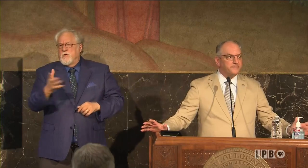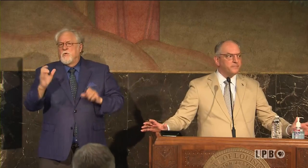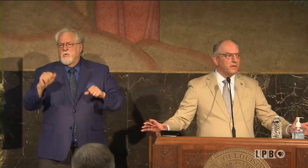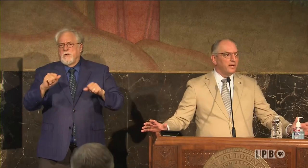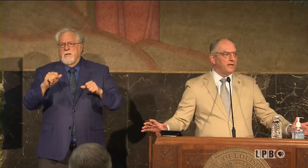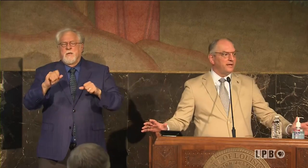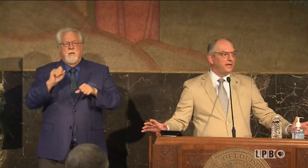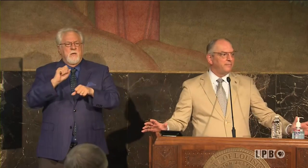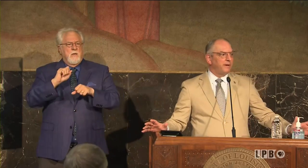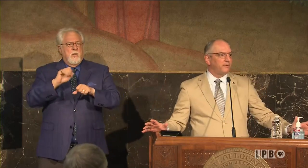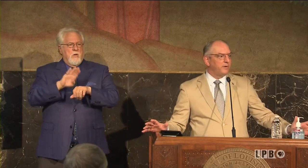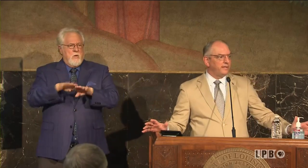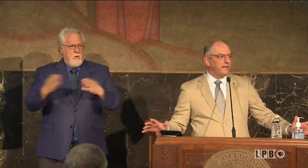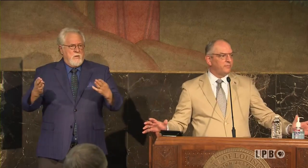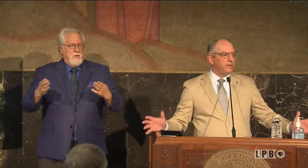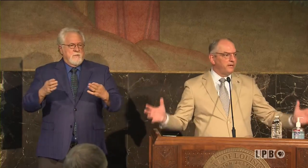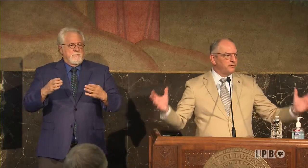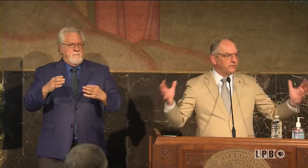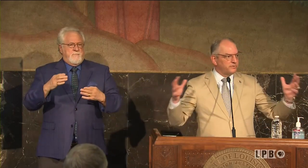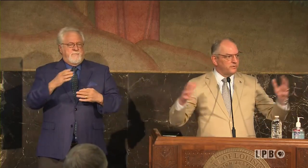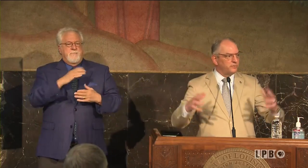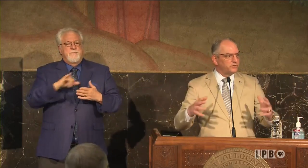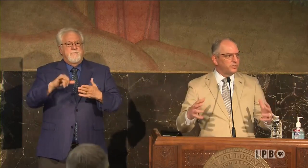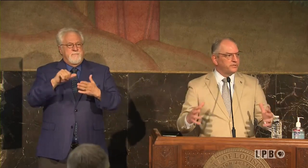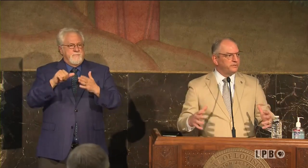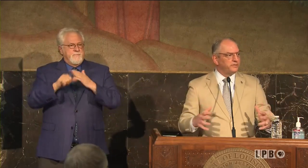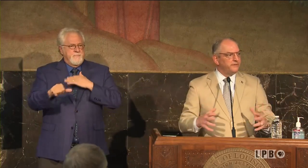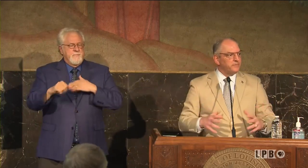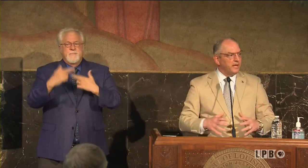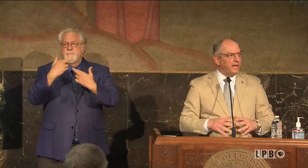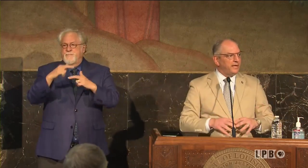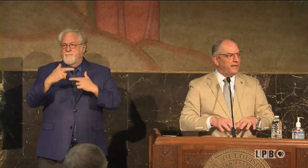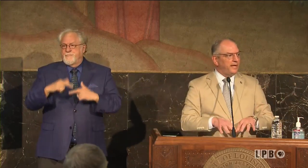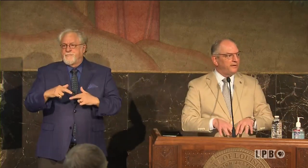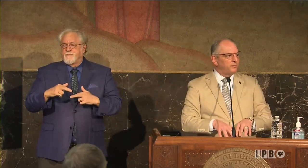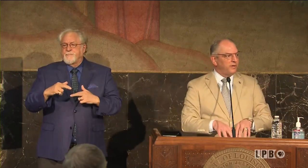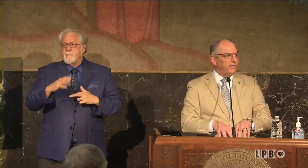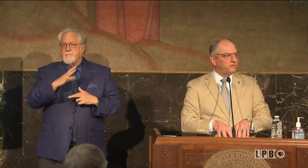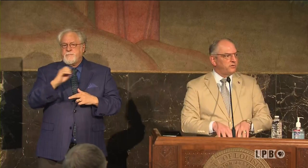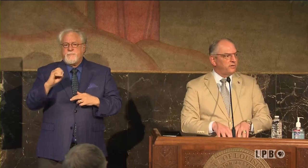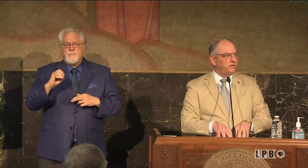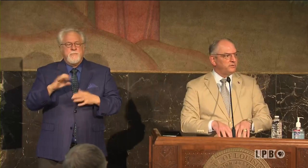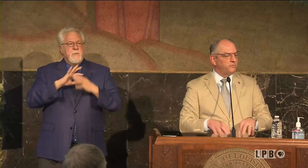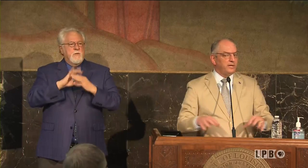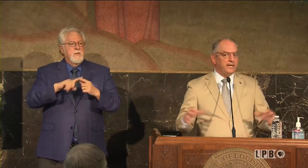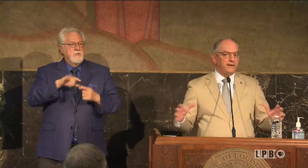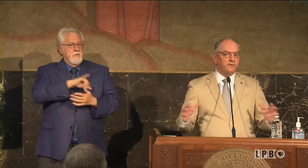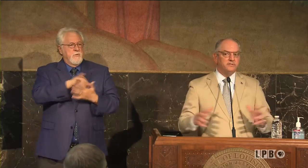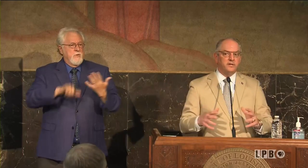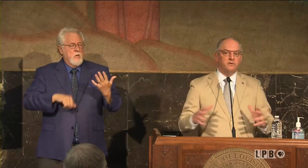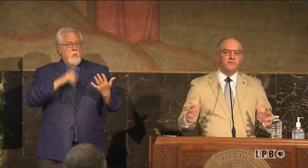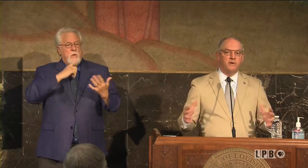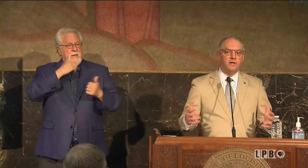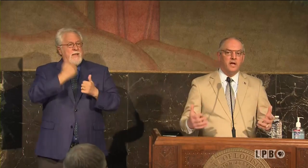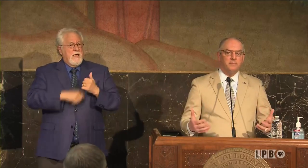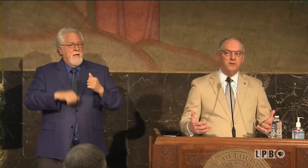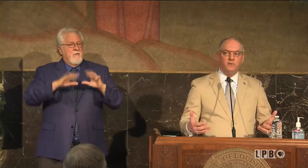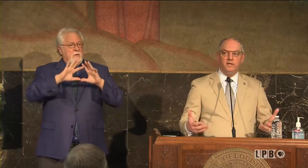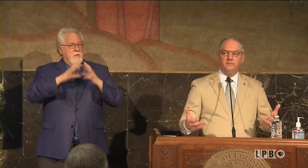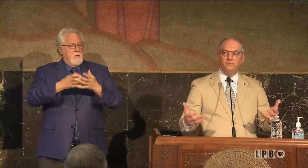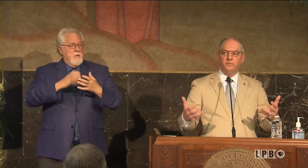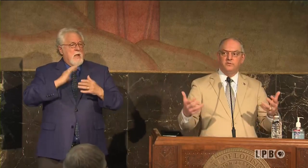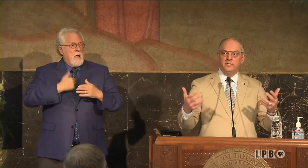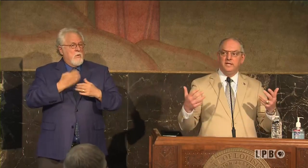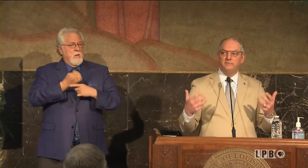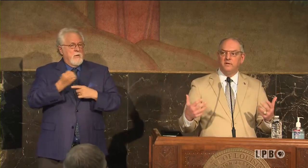operate. And by the way, that'll be under certain restrictions. And as it relates to those, and really every sector of our economy,